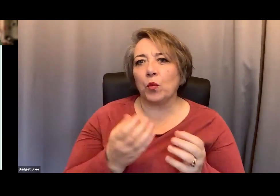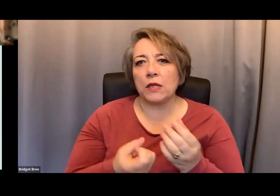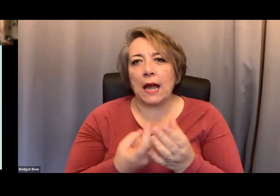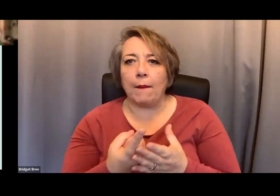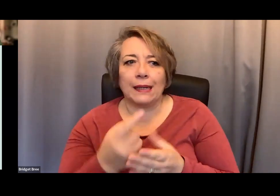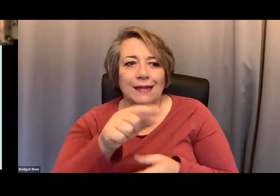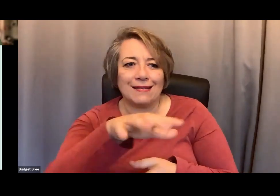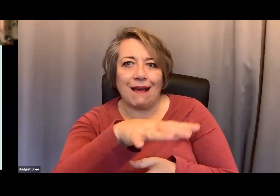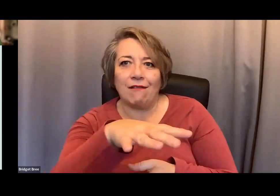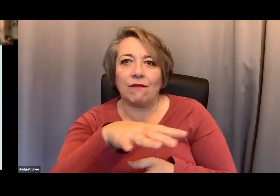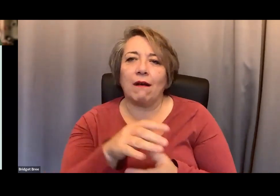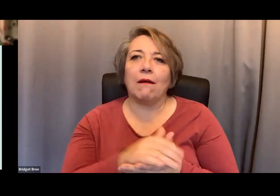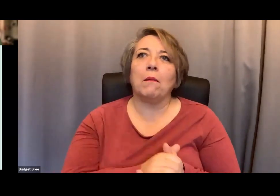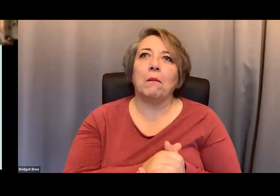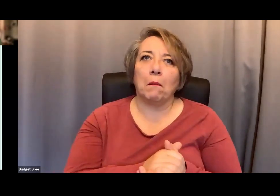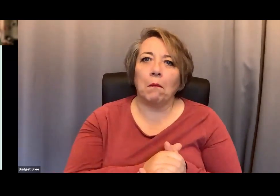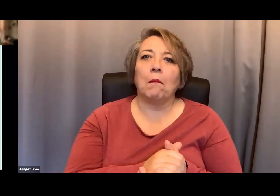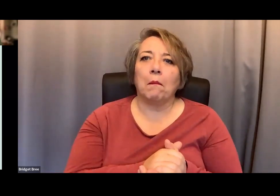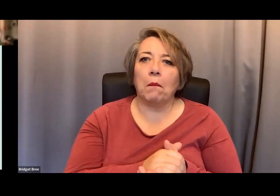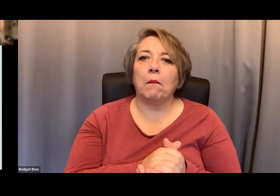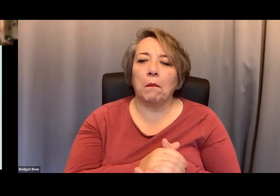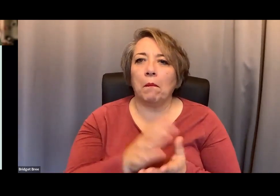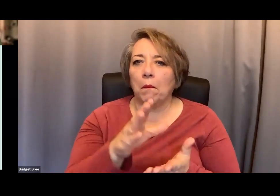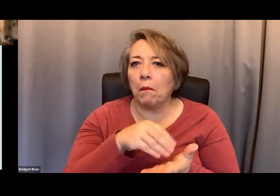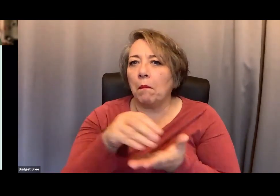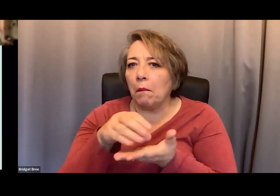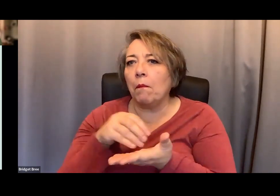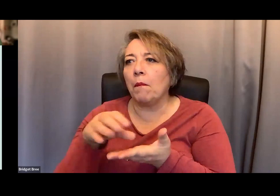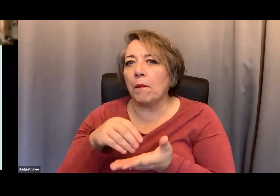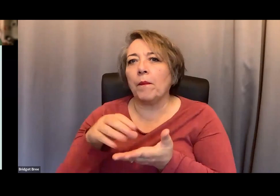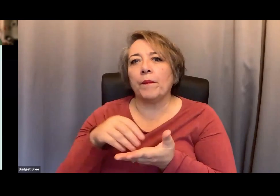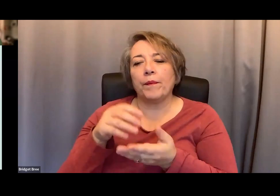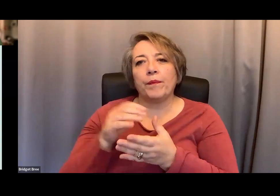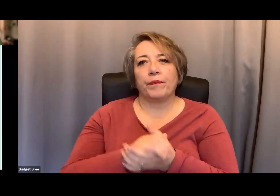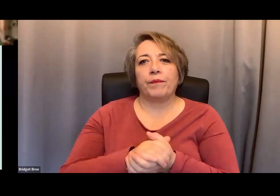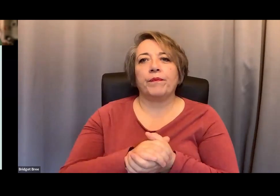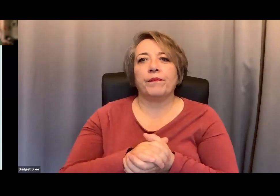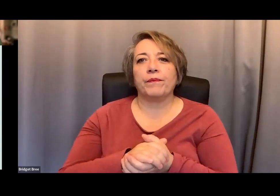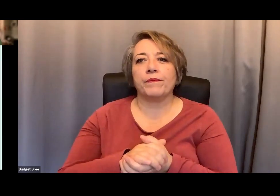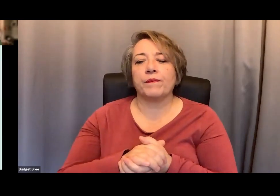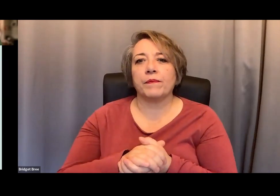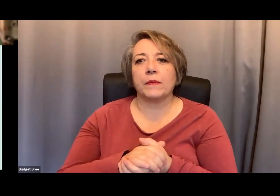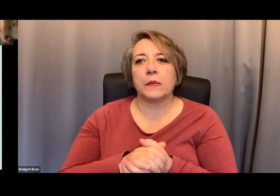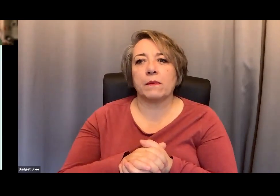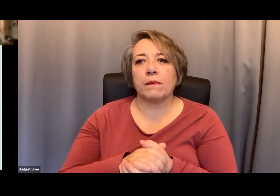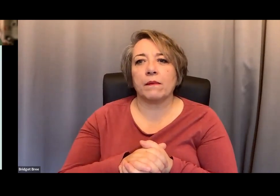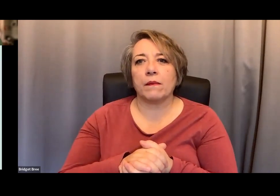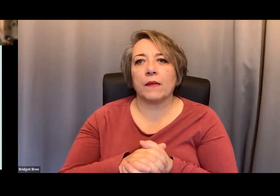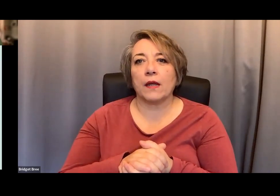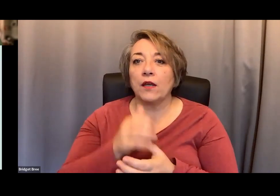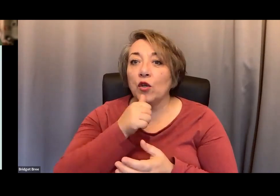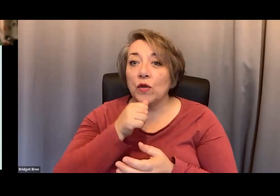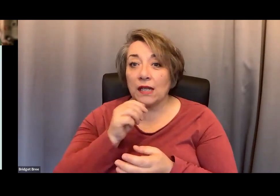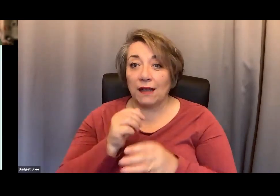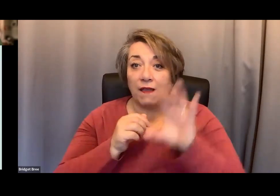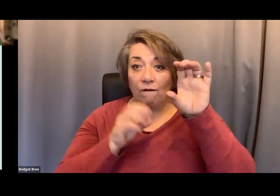and our social fabric, and tying that into different scales as the four lenses supports,